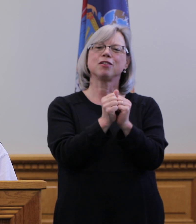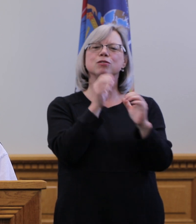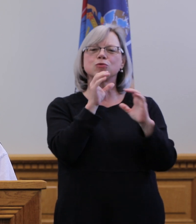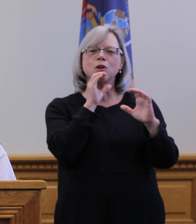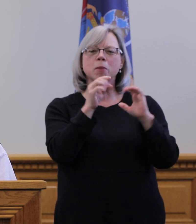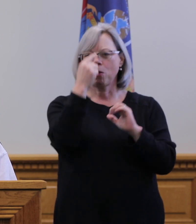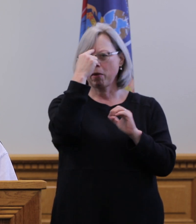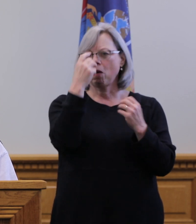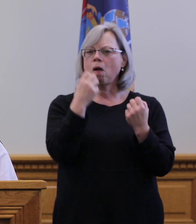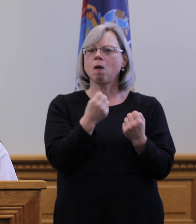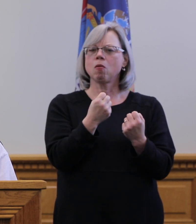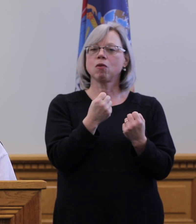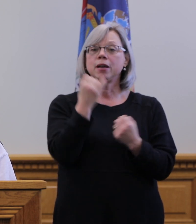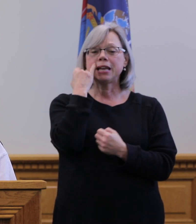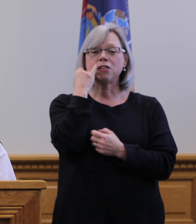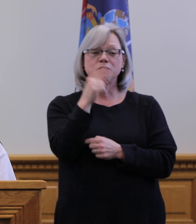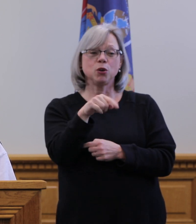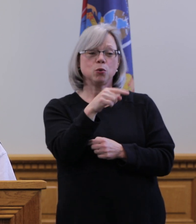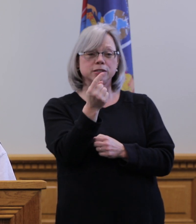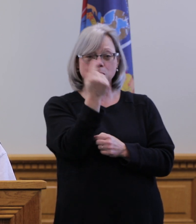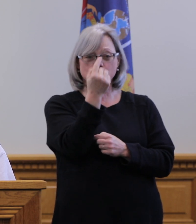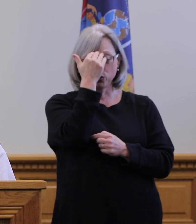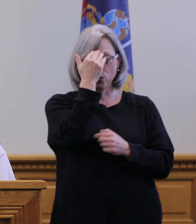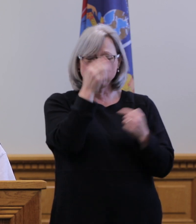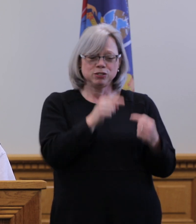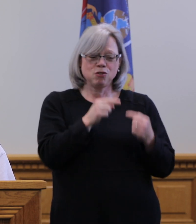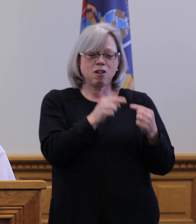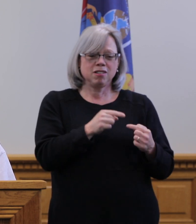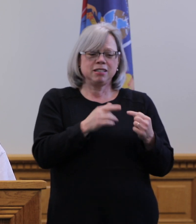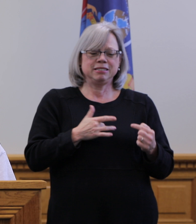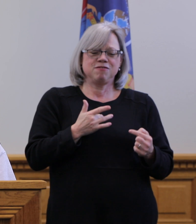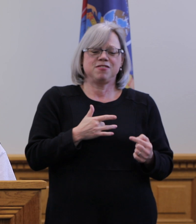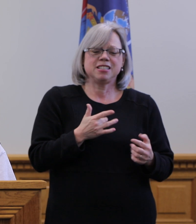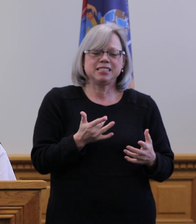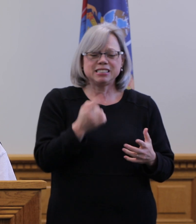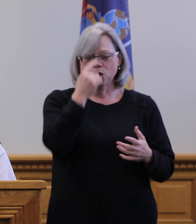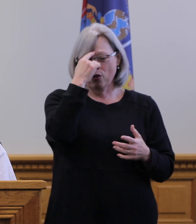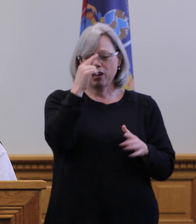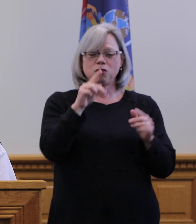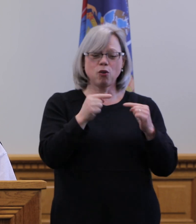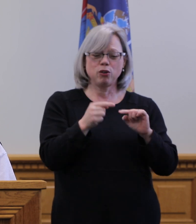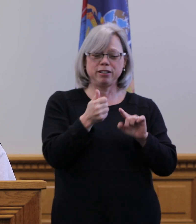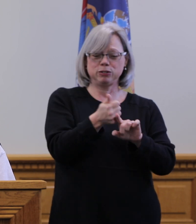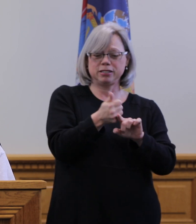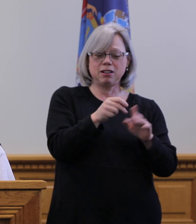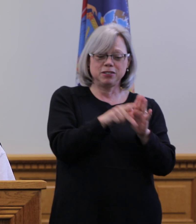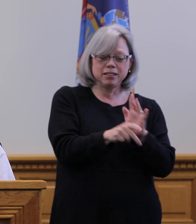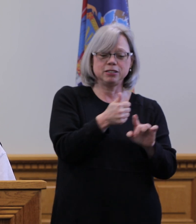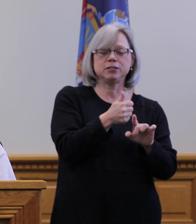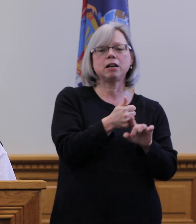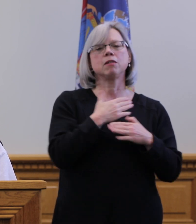about our mental health. If you or someone you know is struggling with their mental health or thoughts of suicide, please call